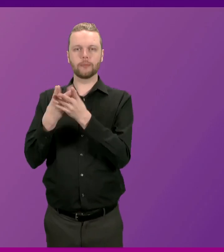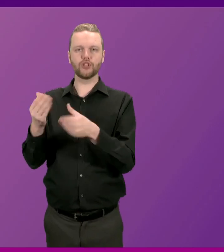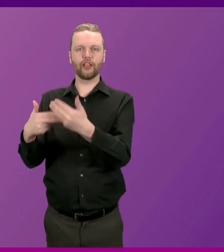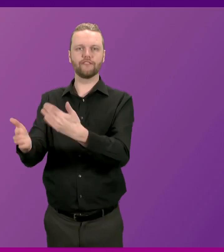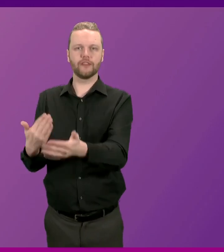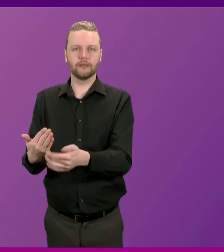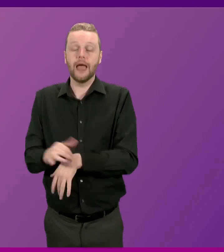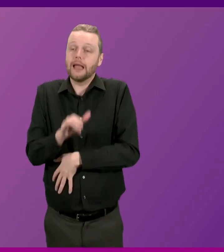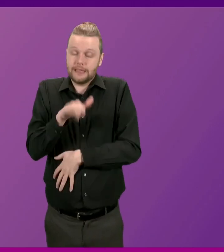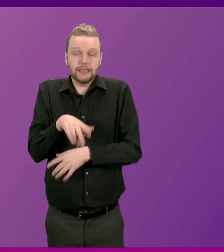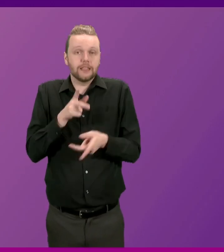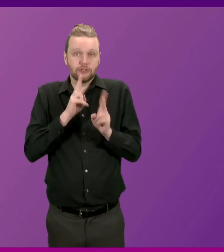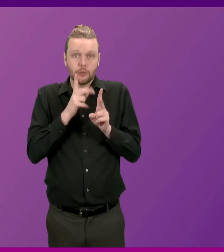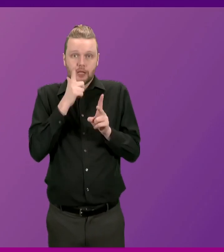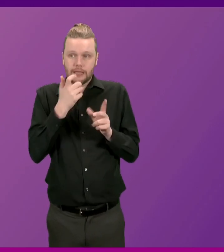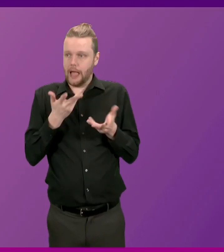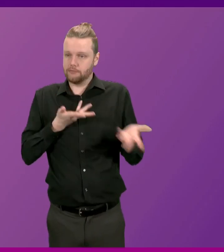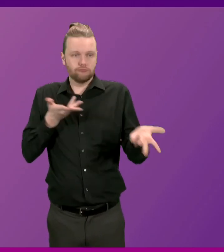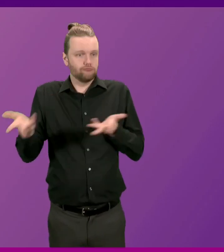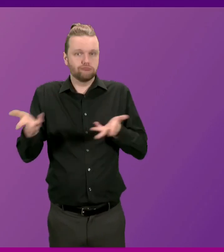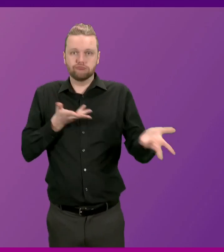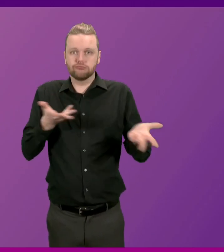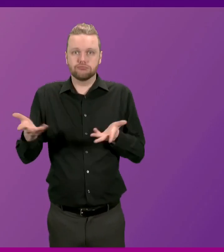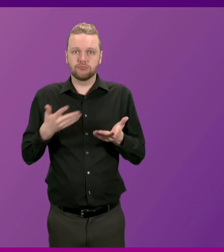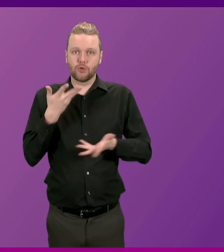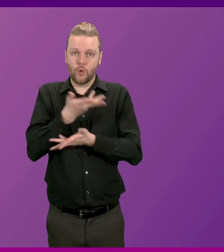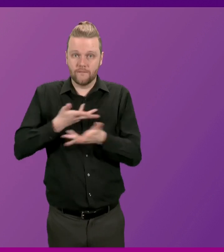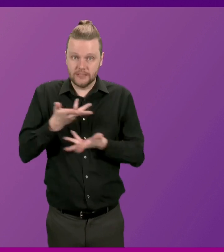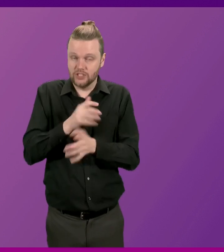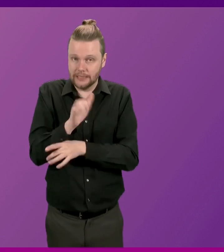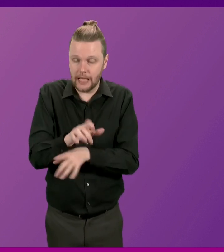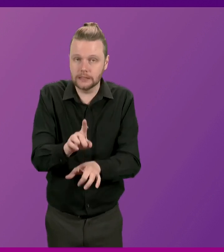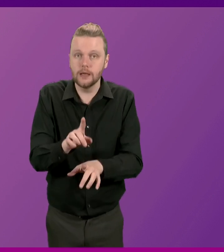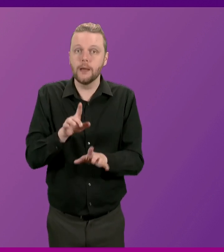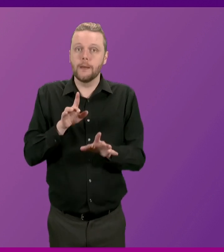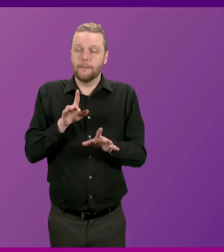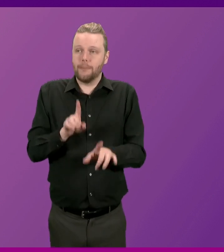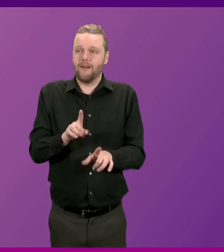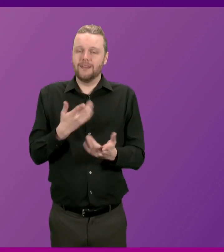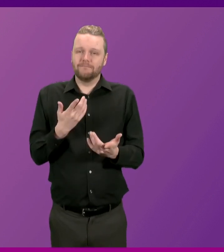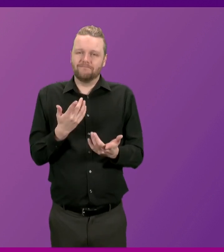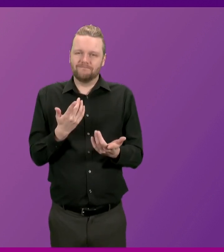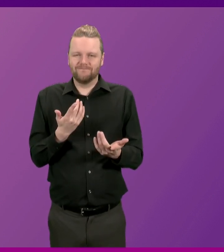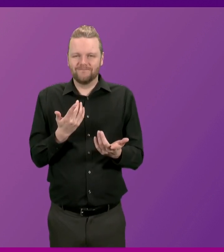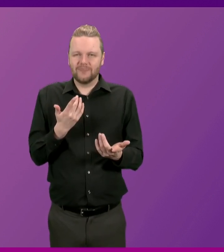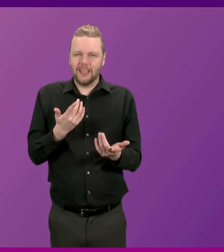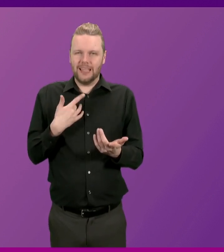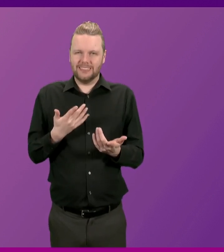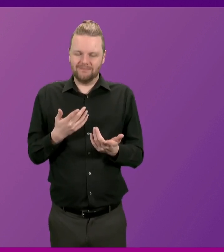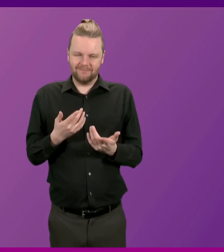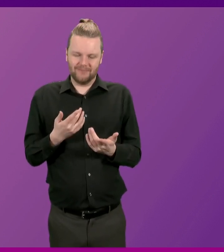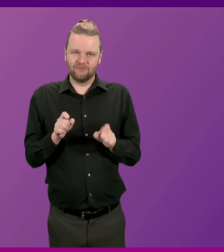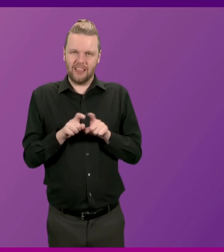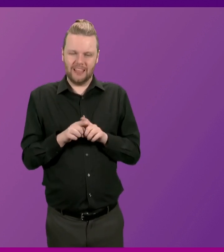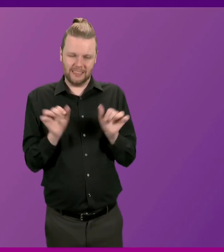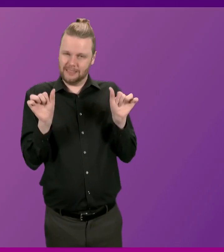interpreters can mediate conversations like we're having today, but it doesn't necessarily, it's just, like I said earlier on, it's often a sticky plaster,